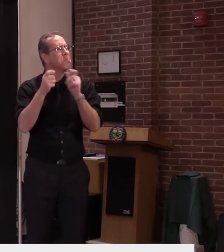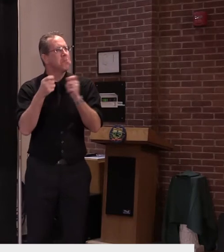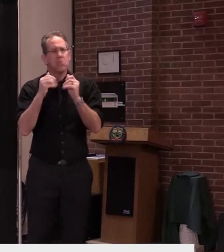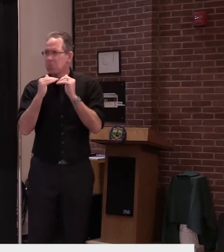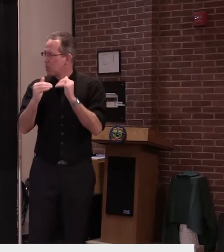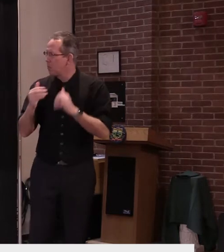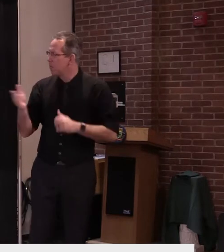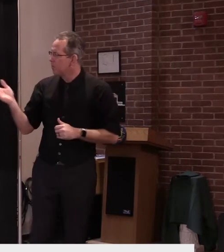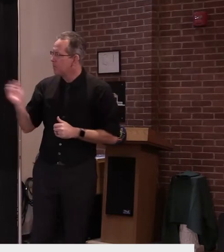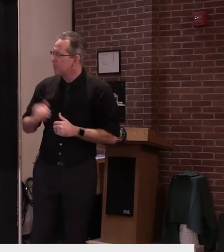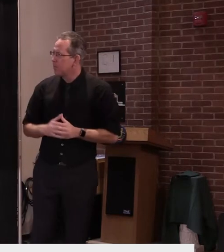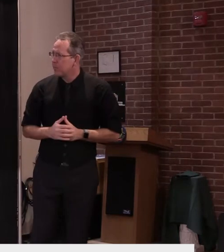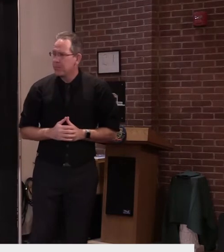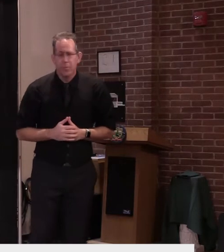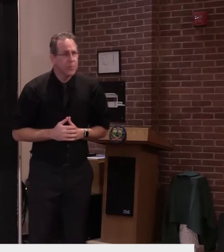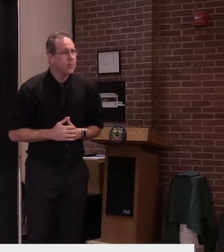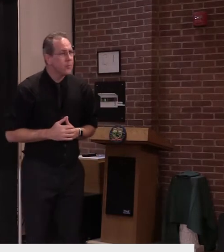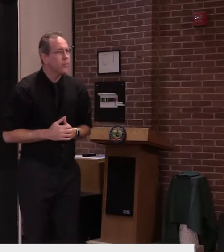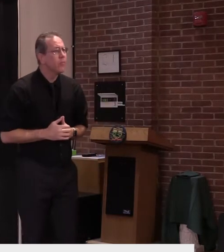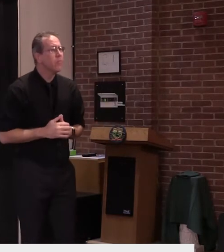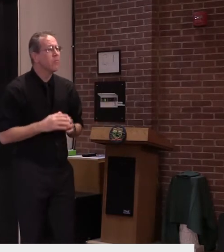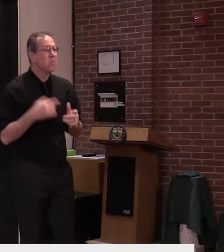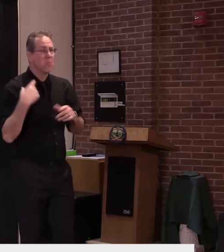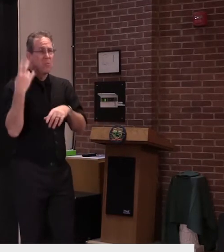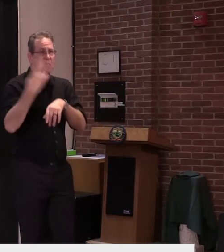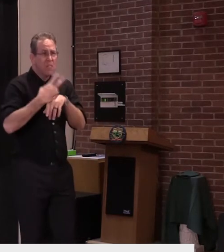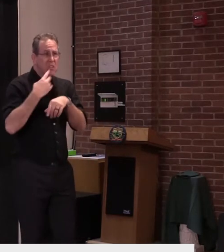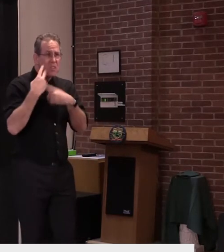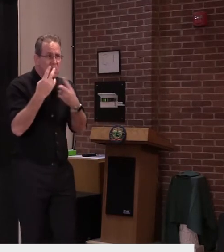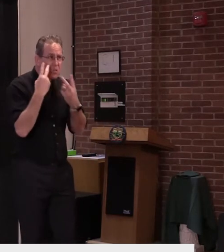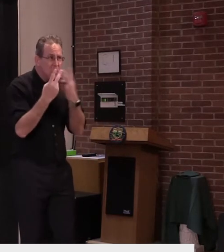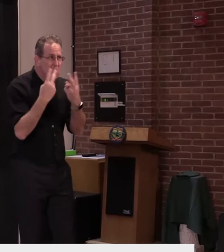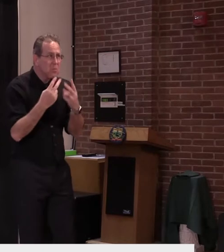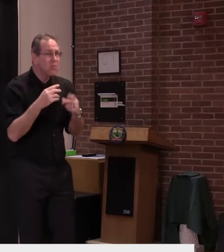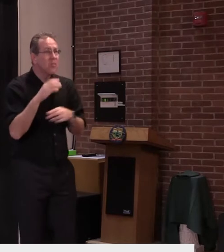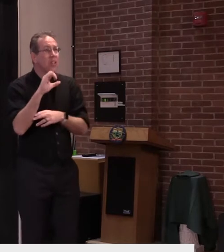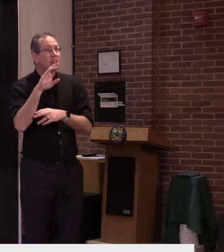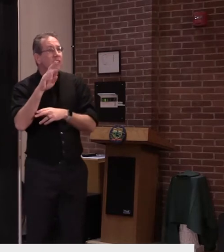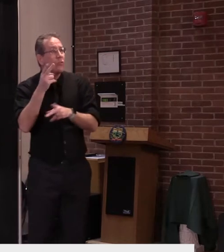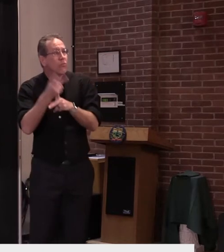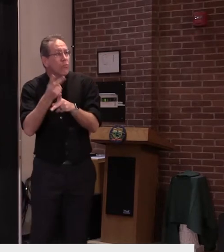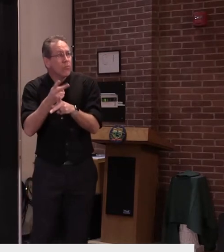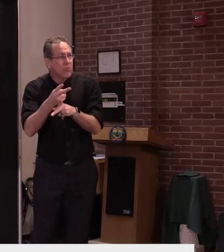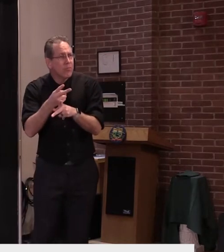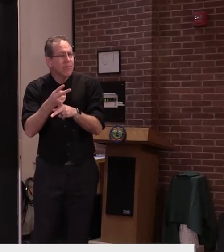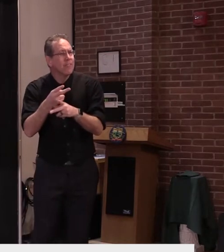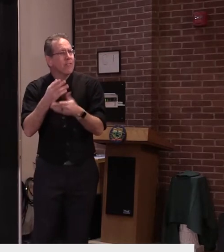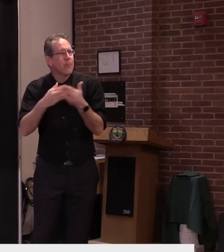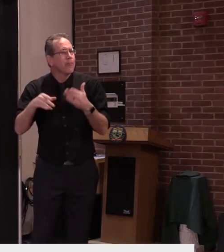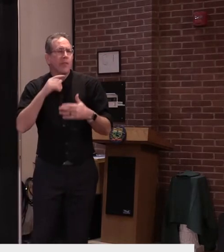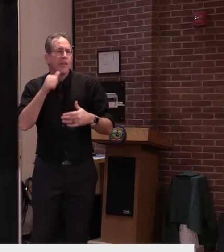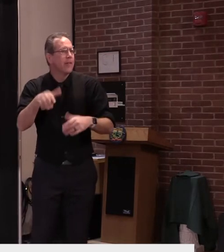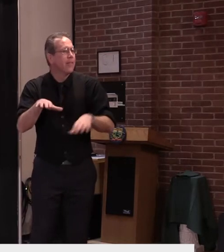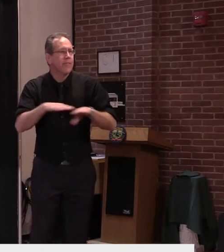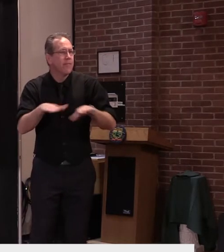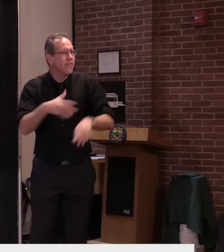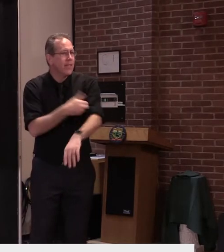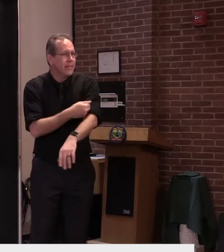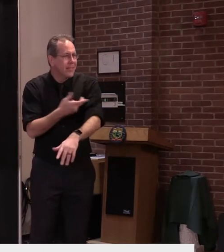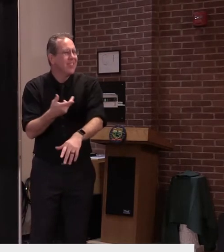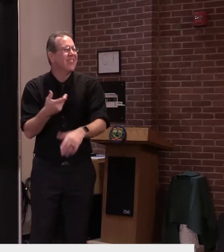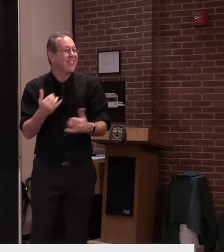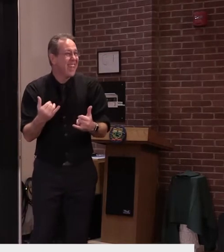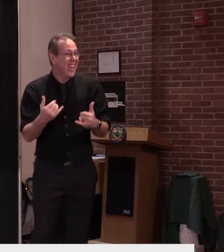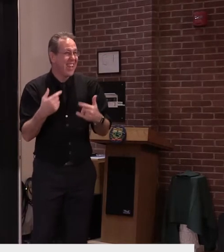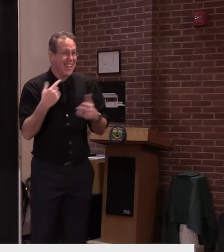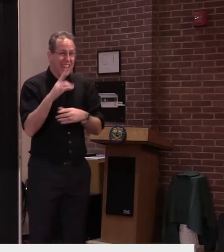the last 7 days, about 63% of those in the ICU are among the unvaccinated. For today, that number is 80%. So again,